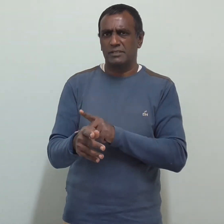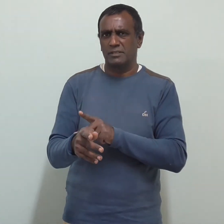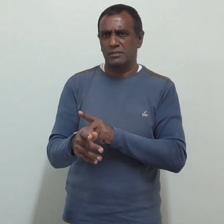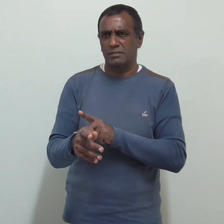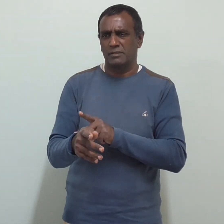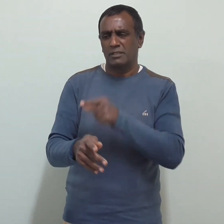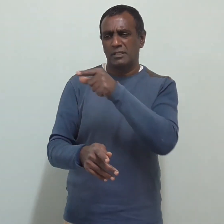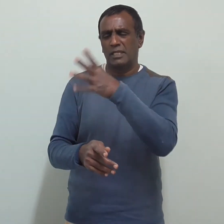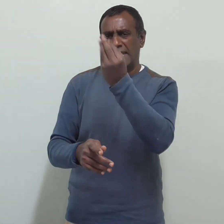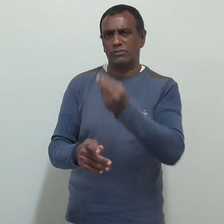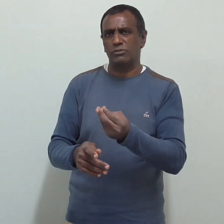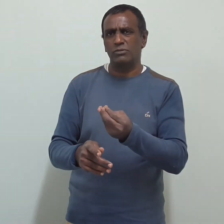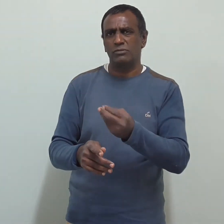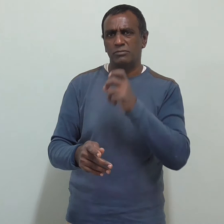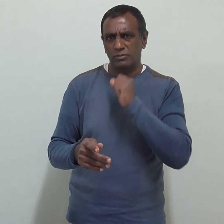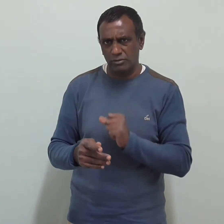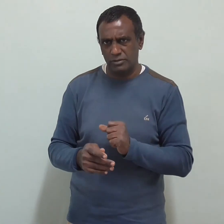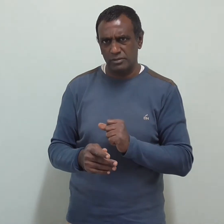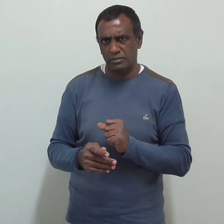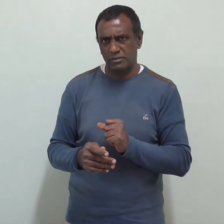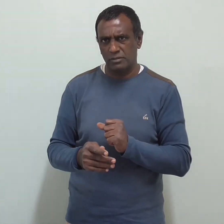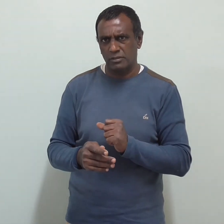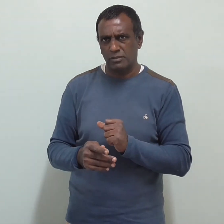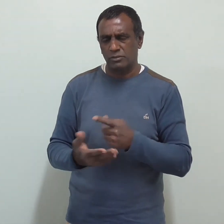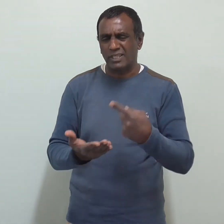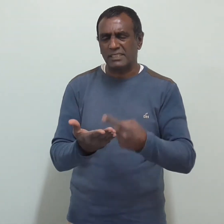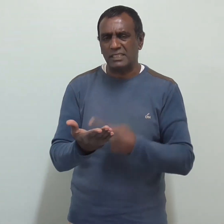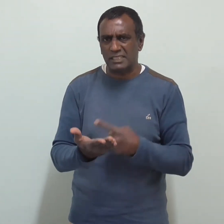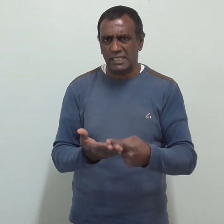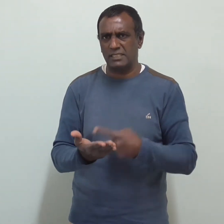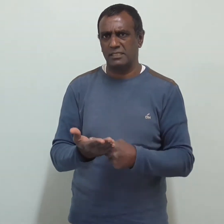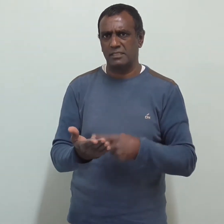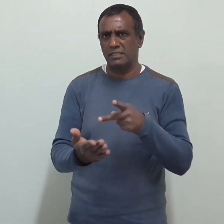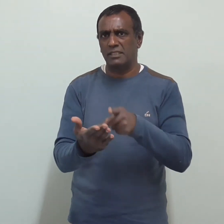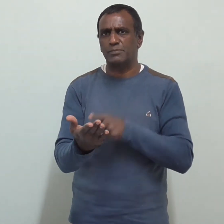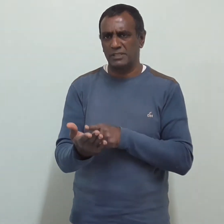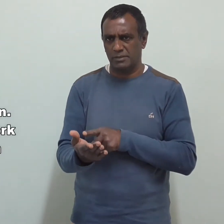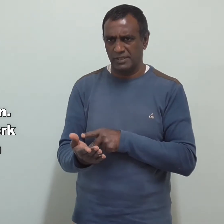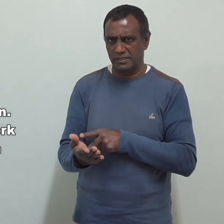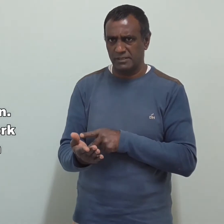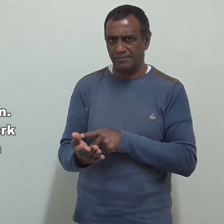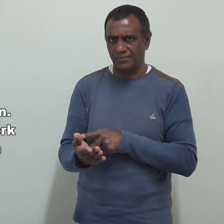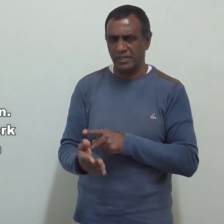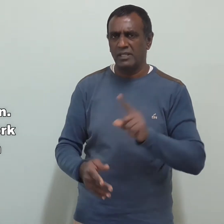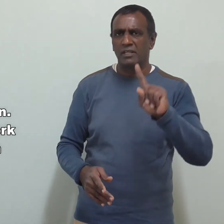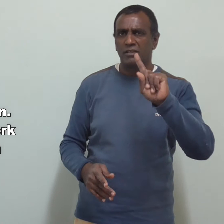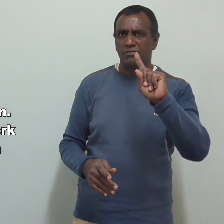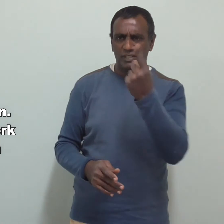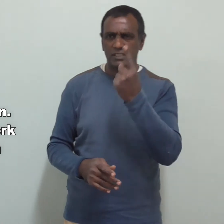principles they had to use? So let's discuss these principles.